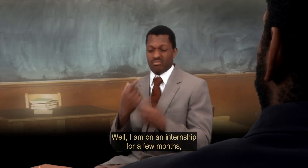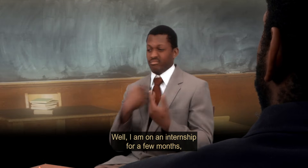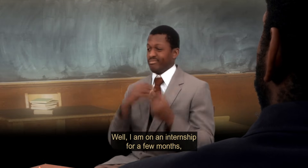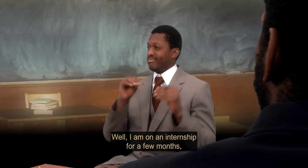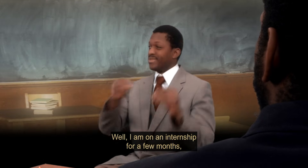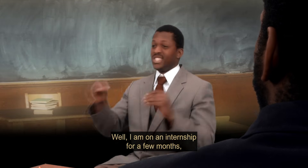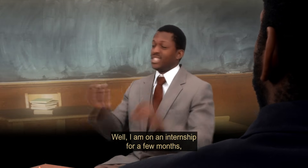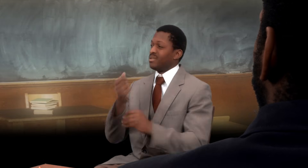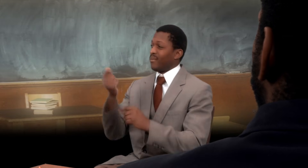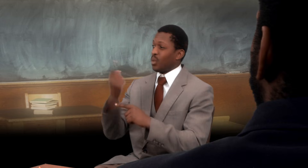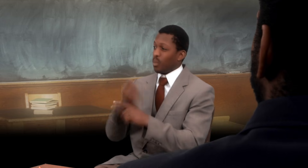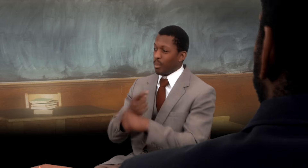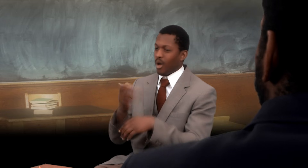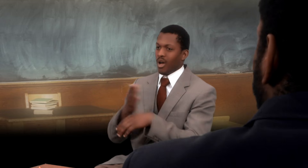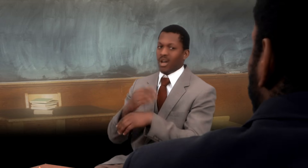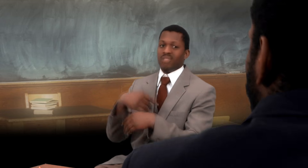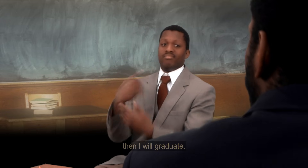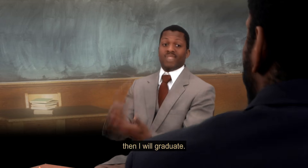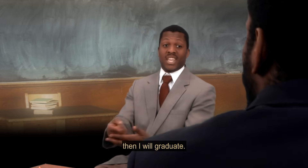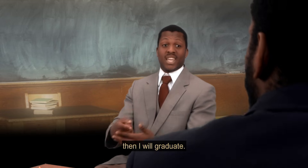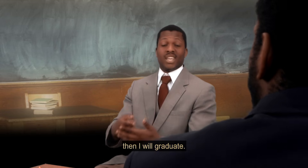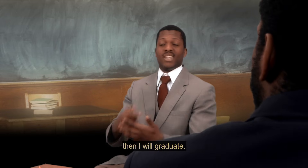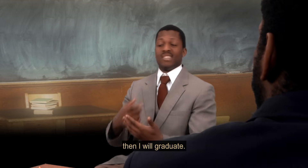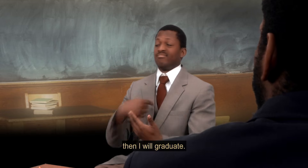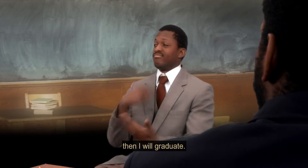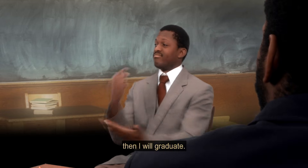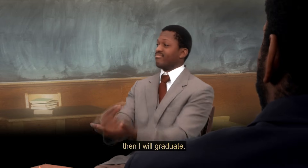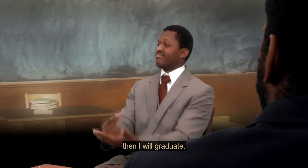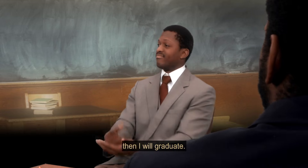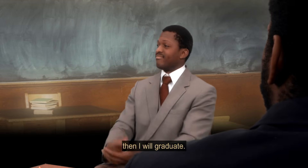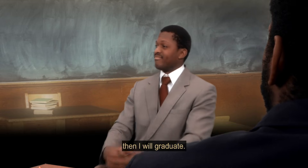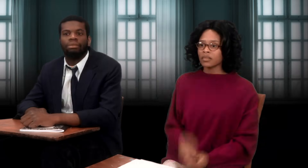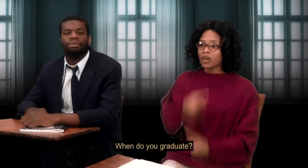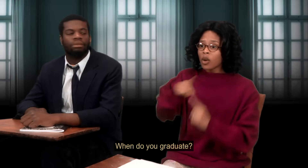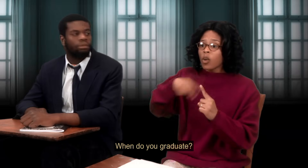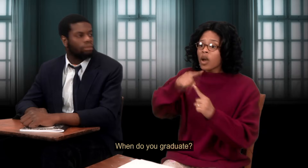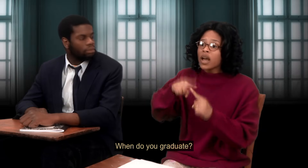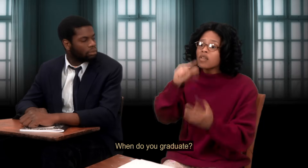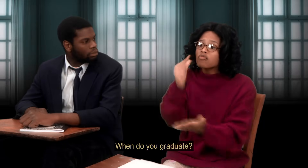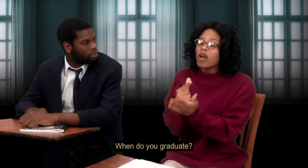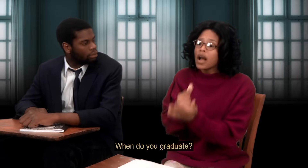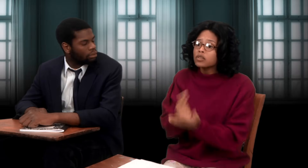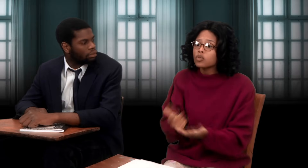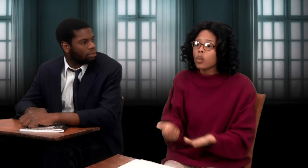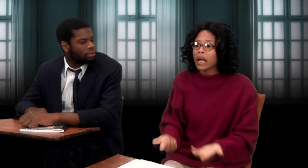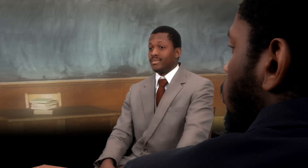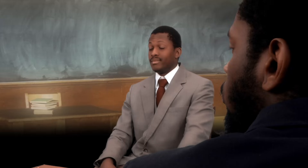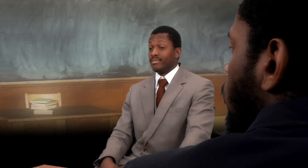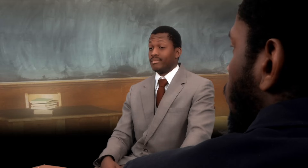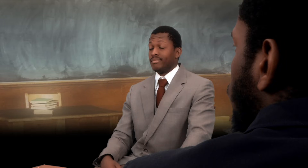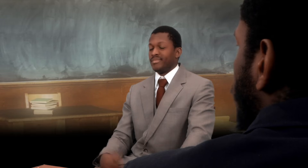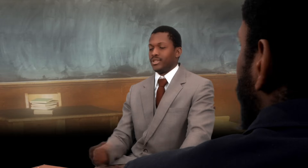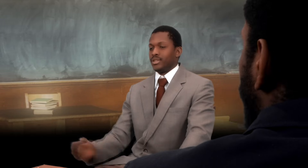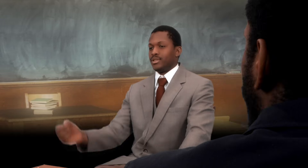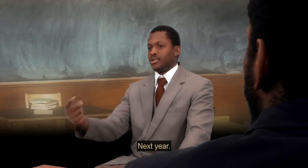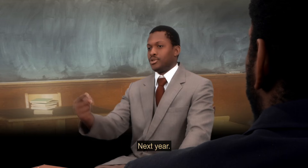few months. Then I'll graduate When do you graduate? next